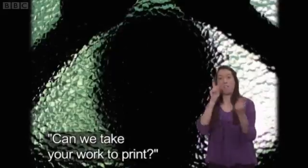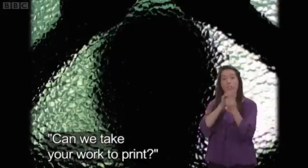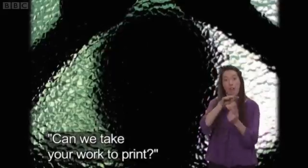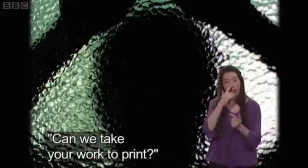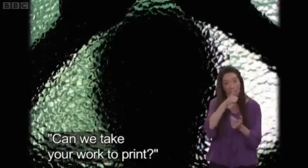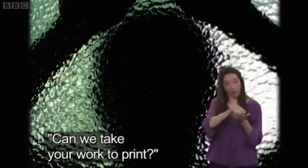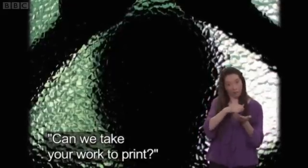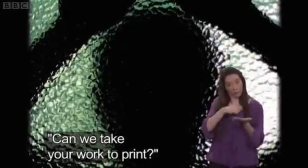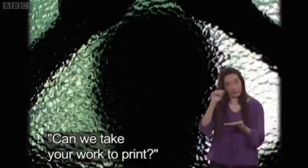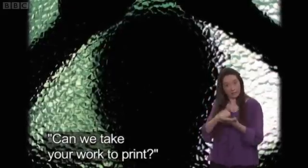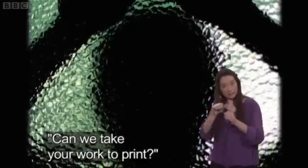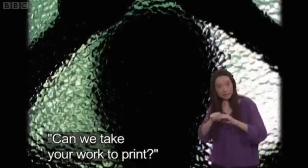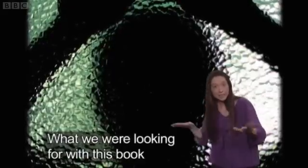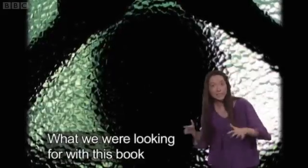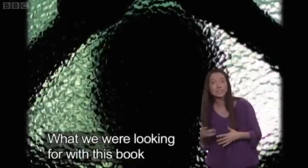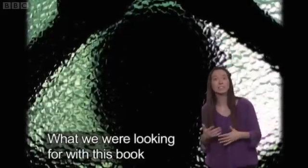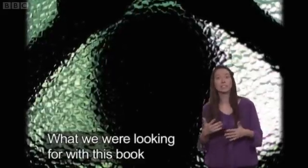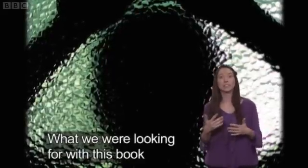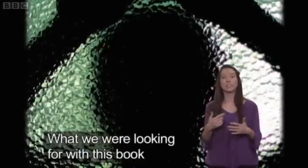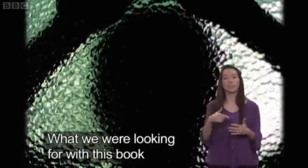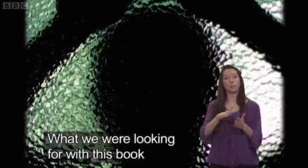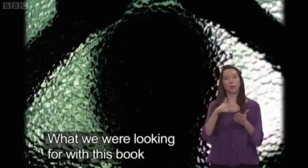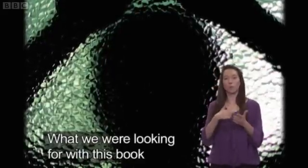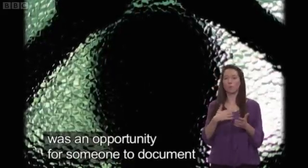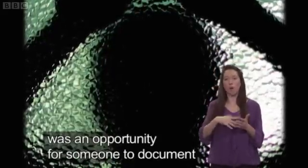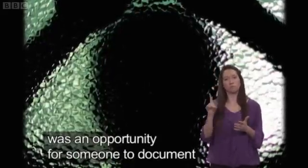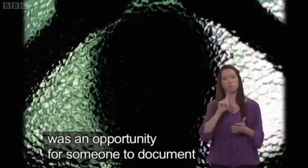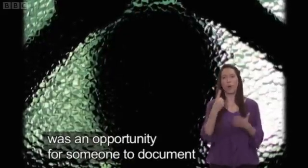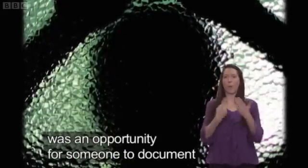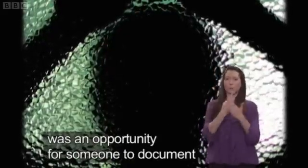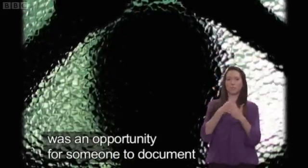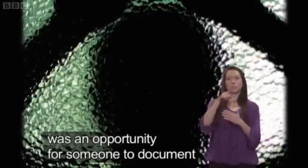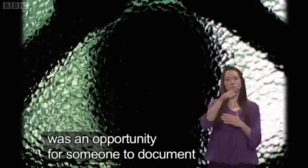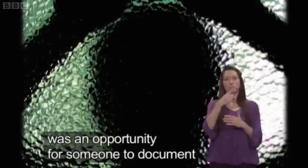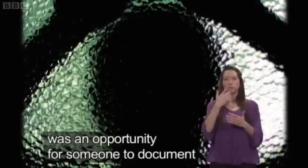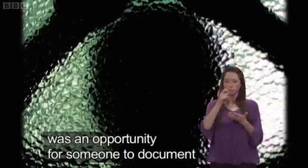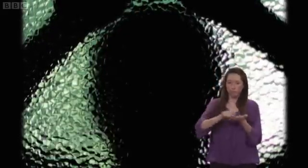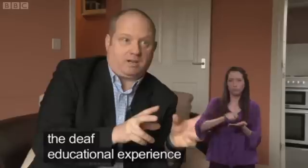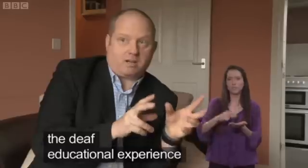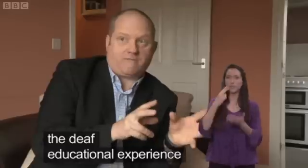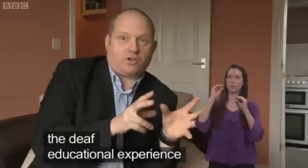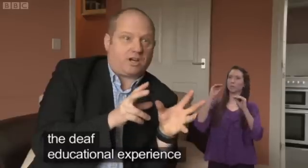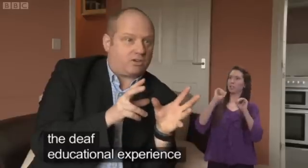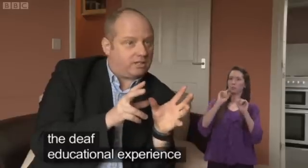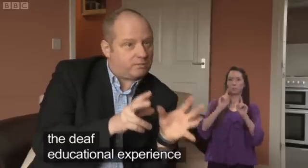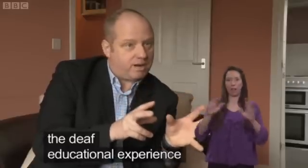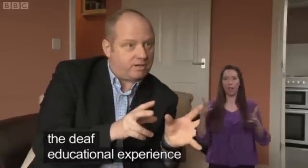we take your work to print? What we were looking for with this book was an opportunity for someone to document the deaf educational experience